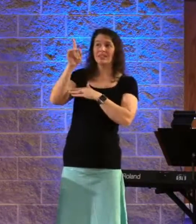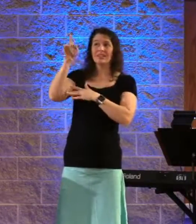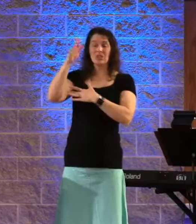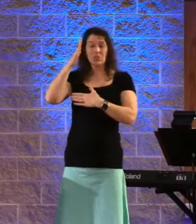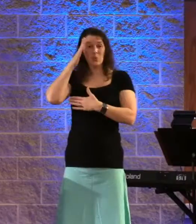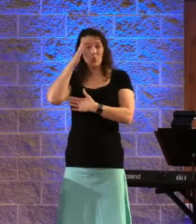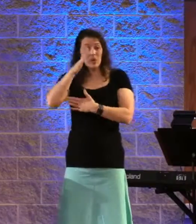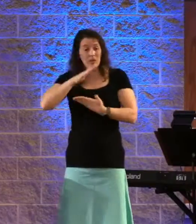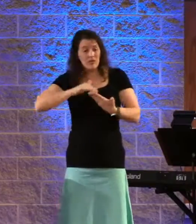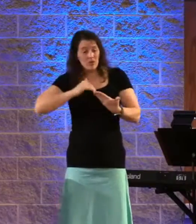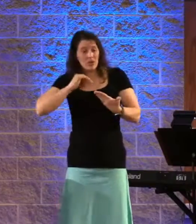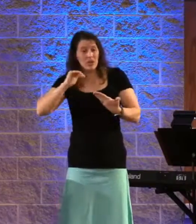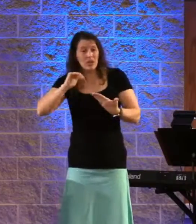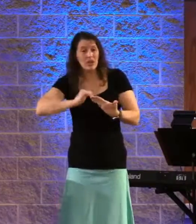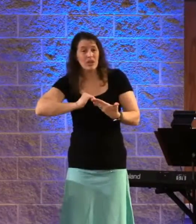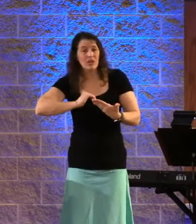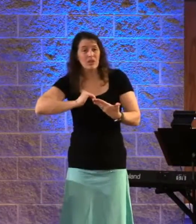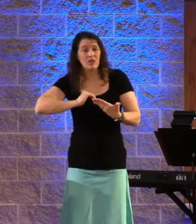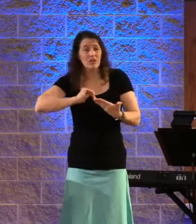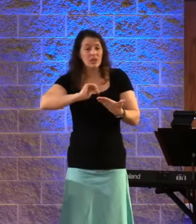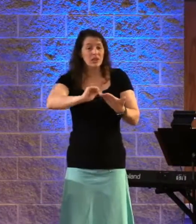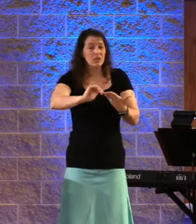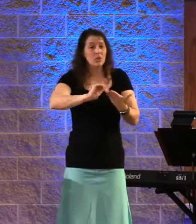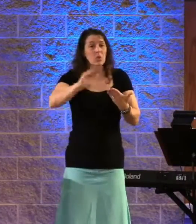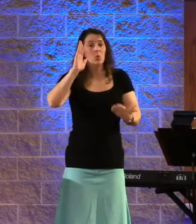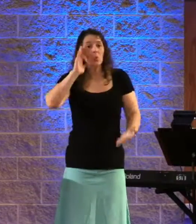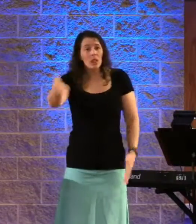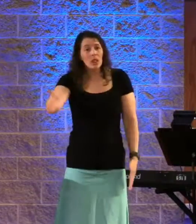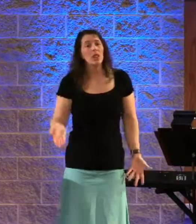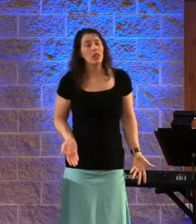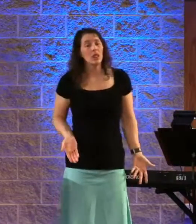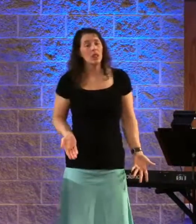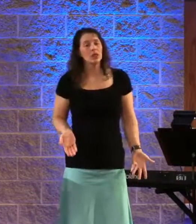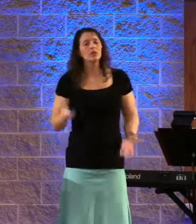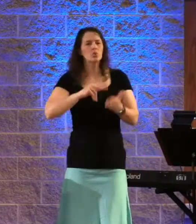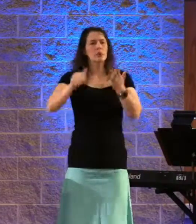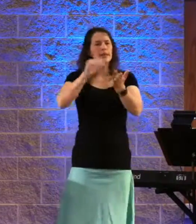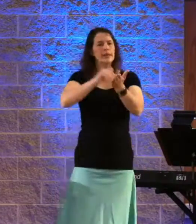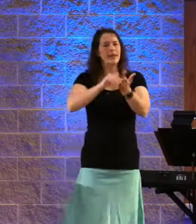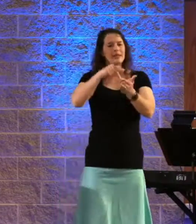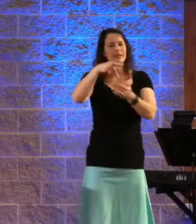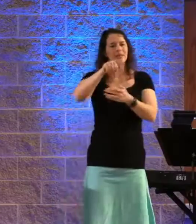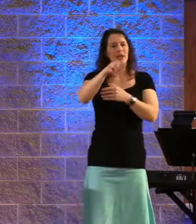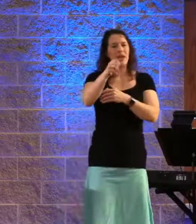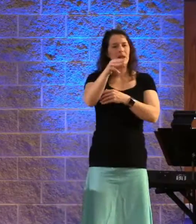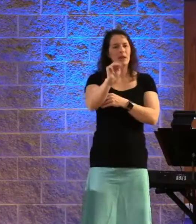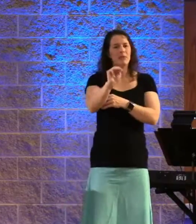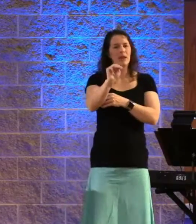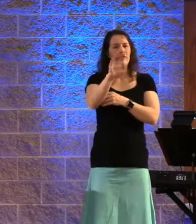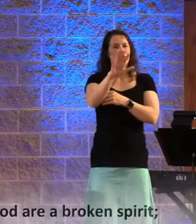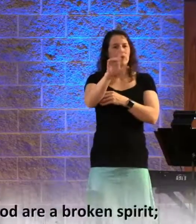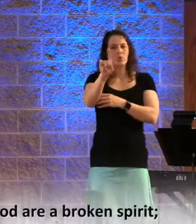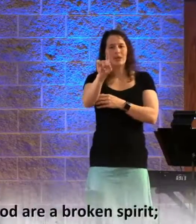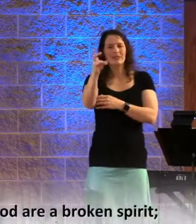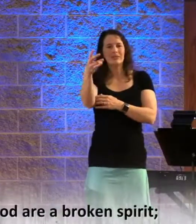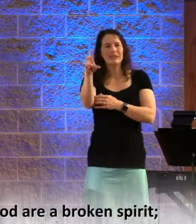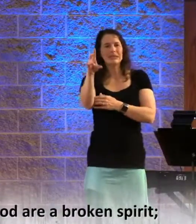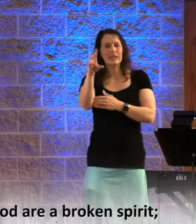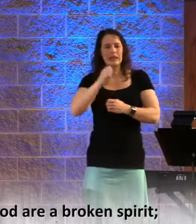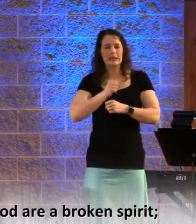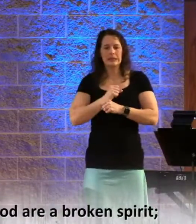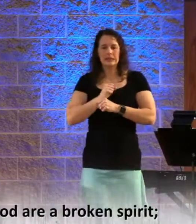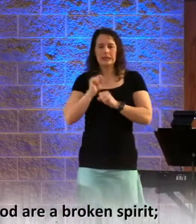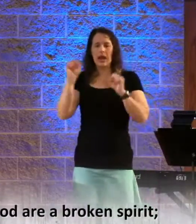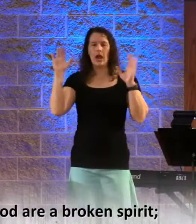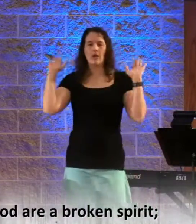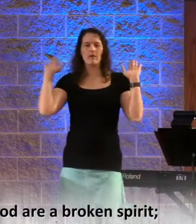will forgive us. Let me read it again. Psalm 51:17. The